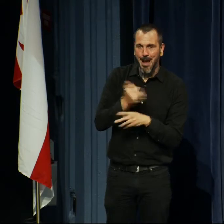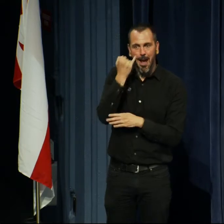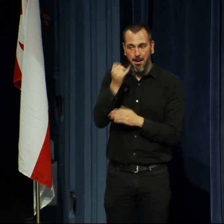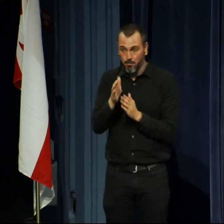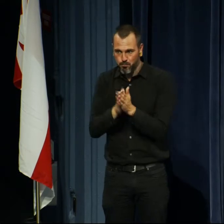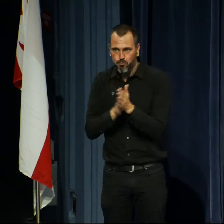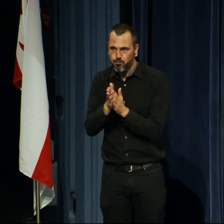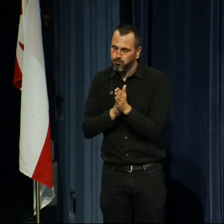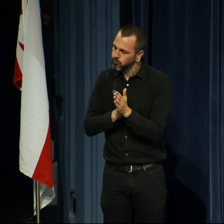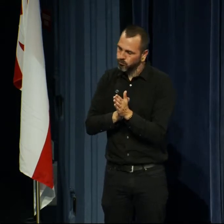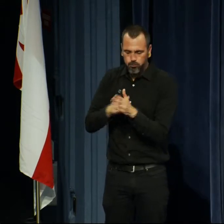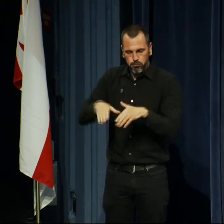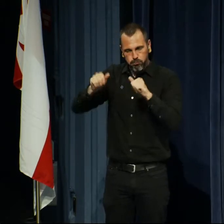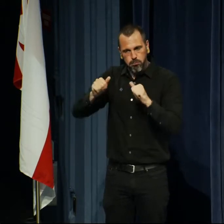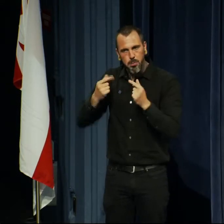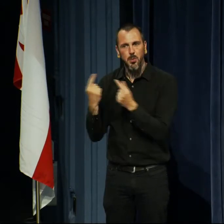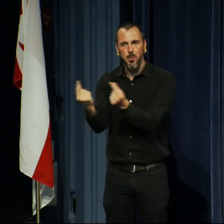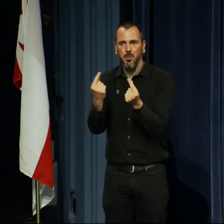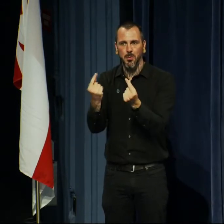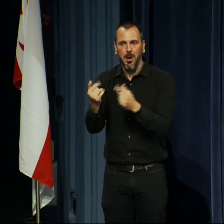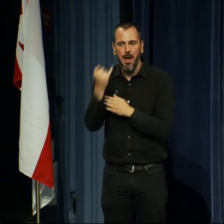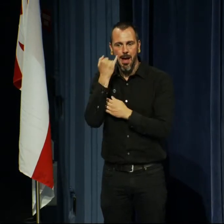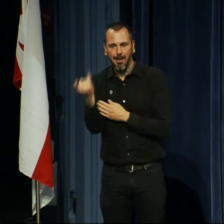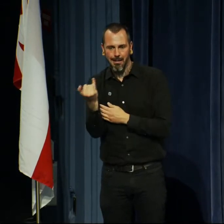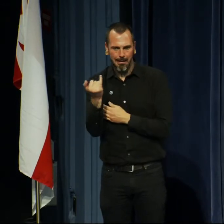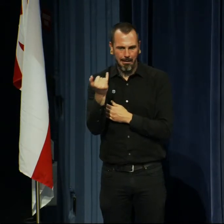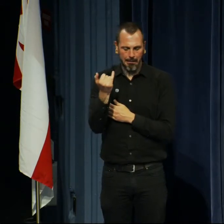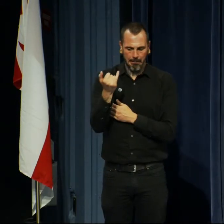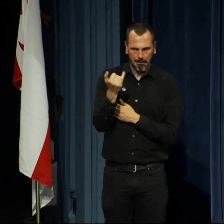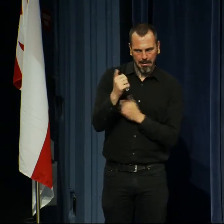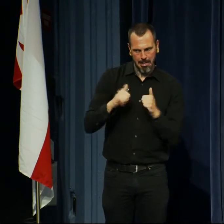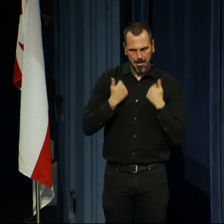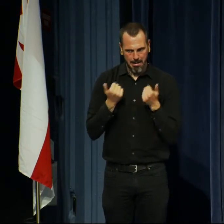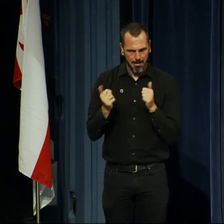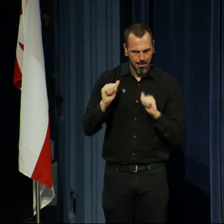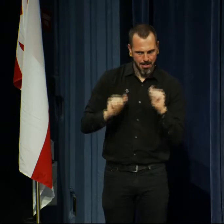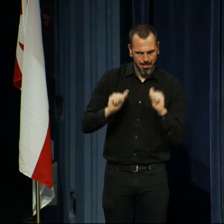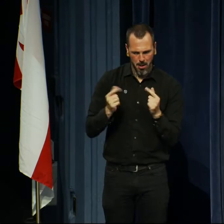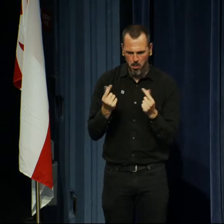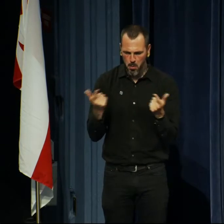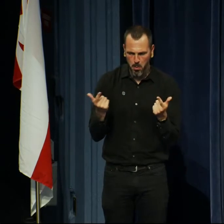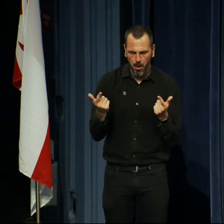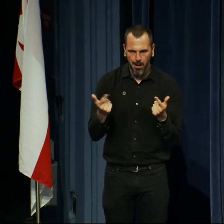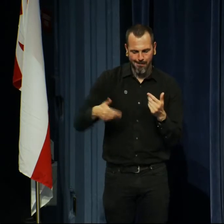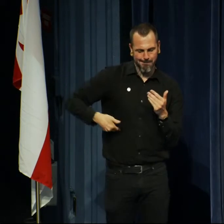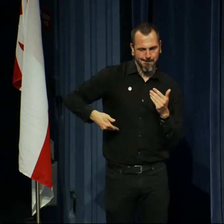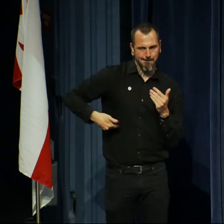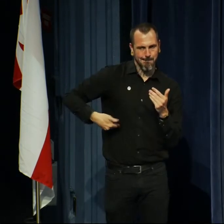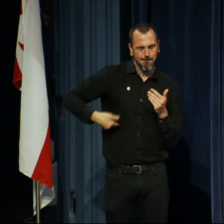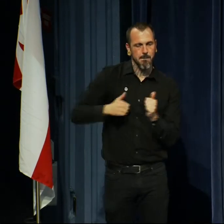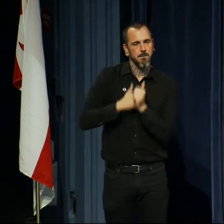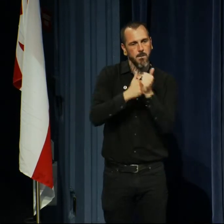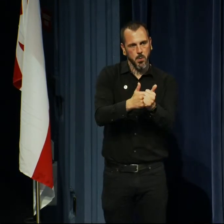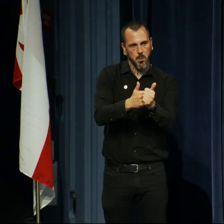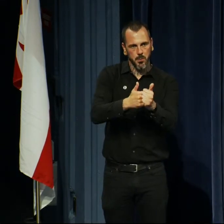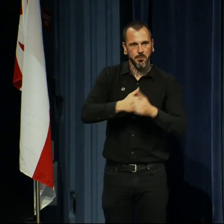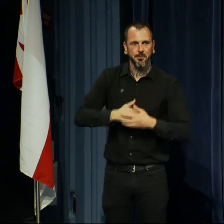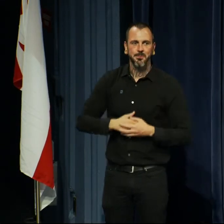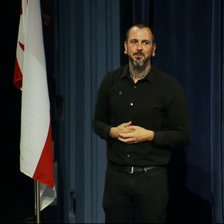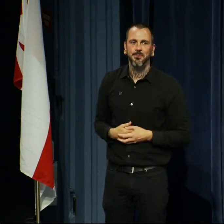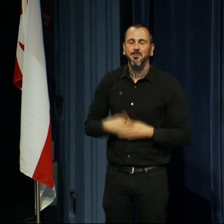balanced competing priorities, whether caring for family, holding down a job, lengthy travel, or health challenges. You